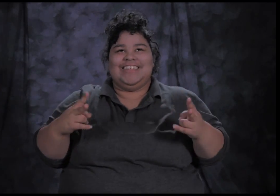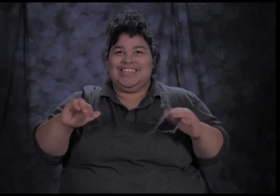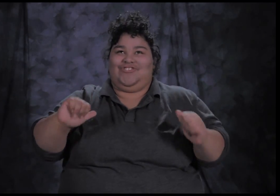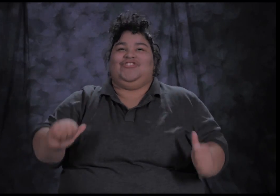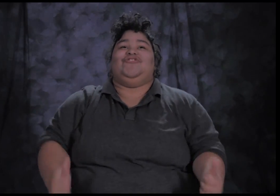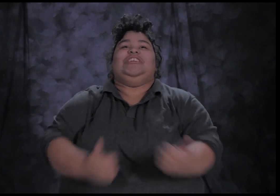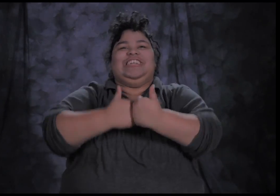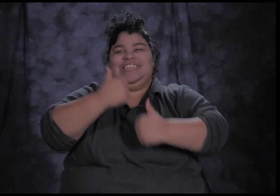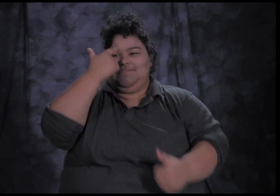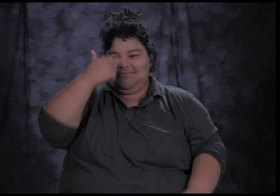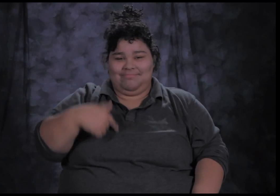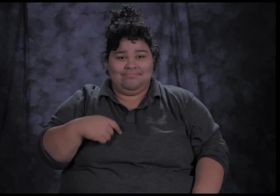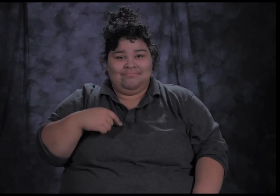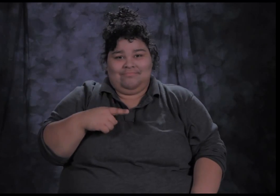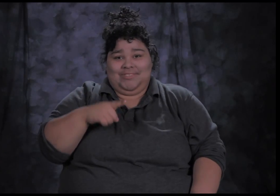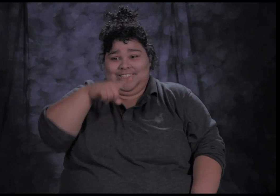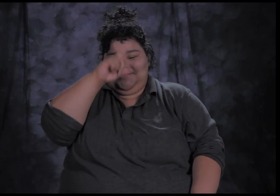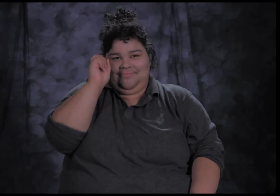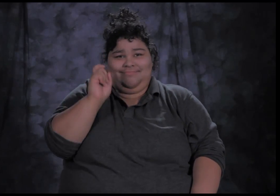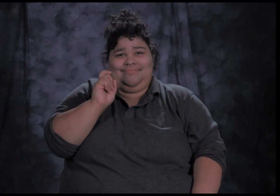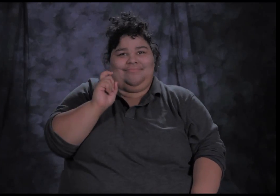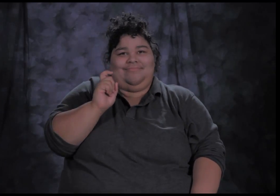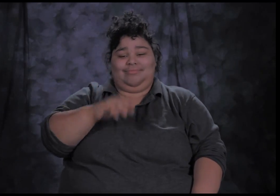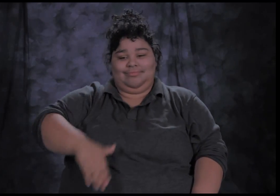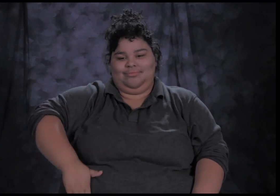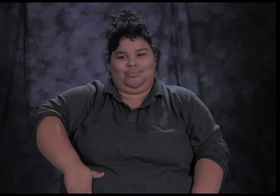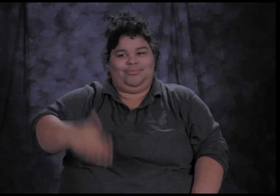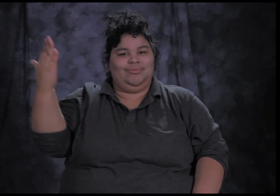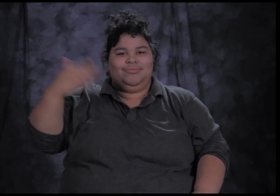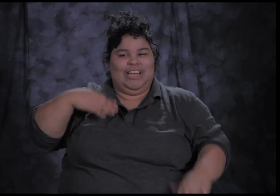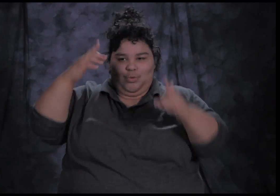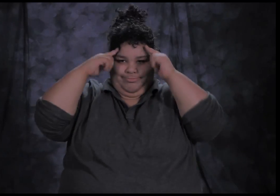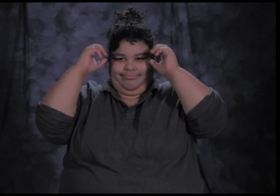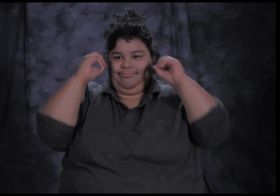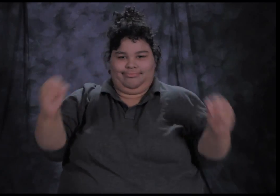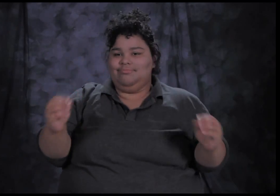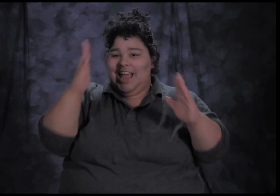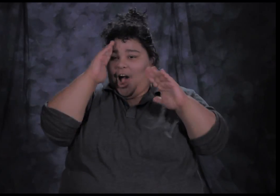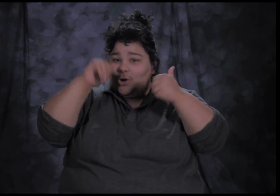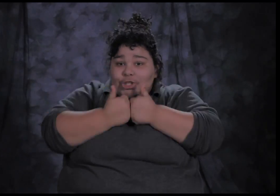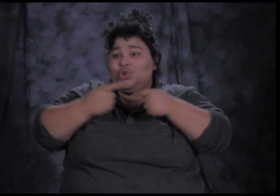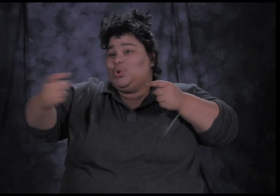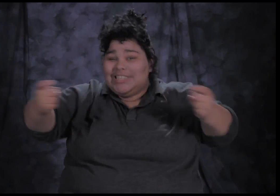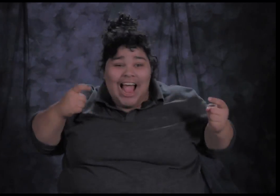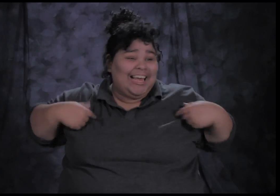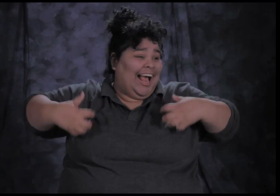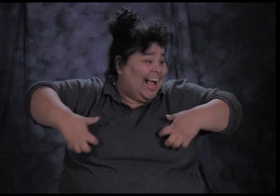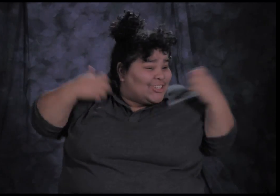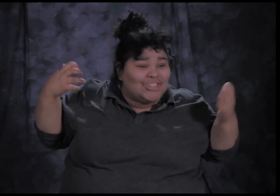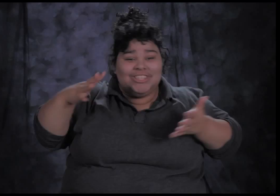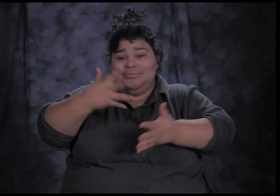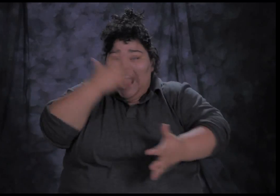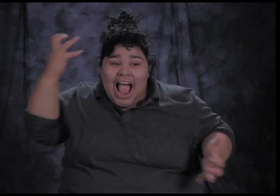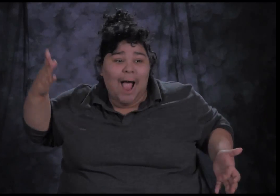had no idea how to deal with my anger. I was so mad, and I would get into fights, and